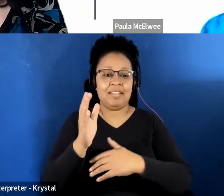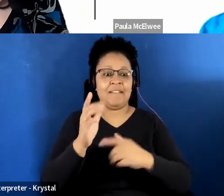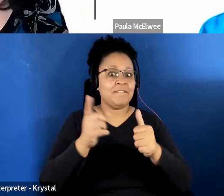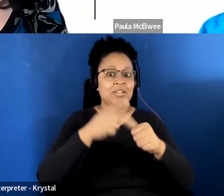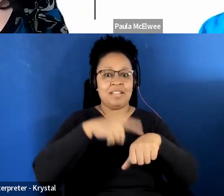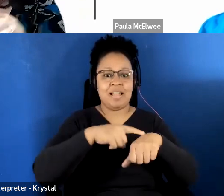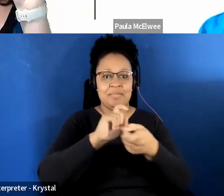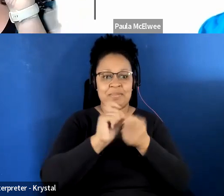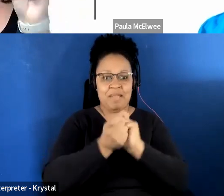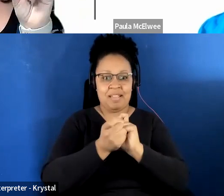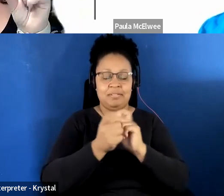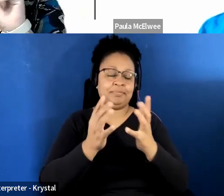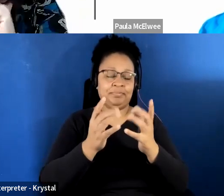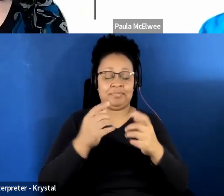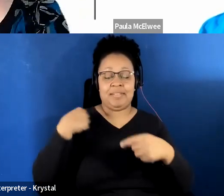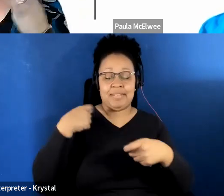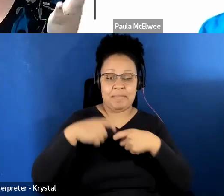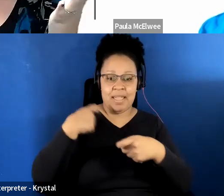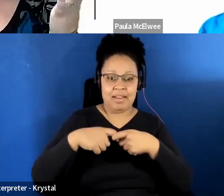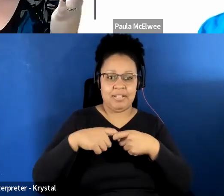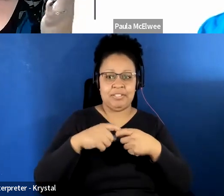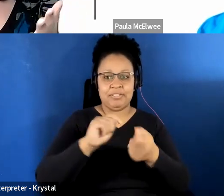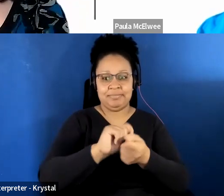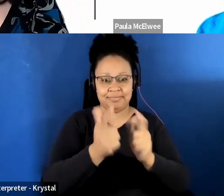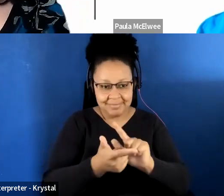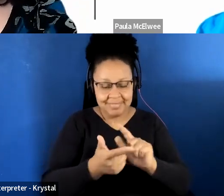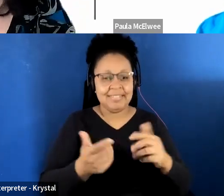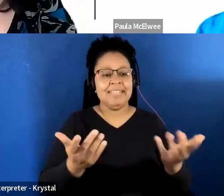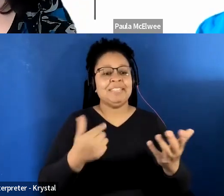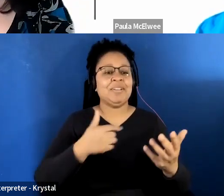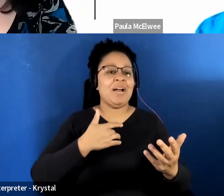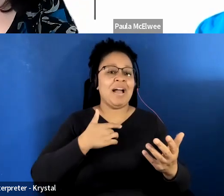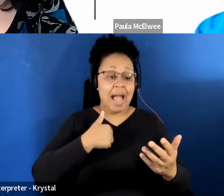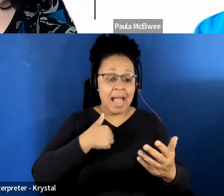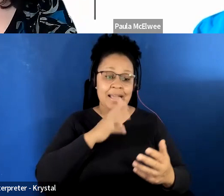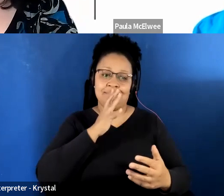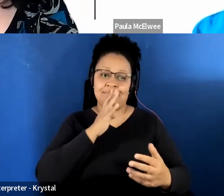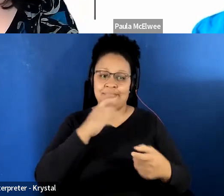friends. En poco español, so I'm glad you have an actual translator.